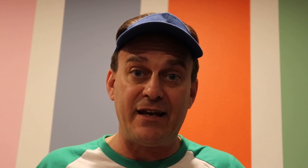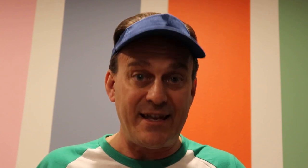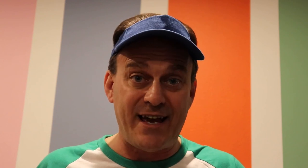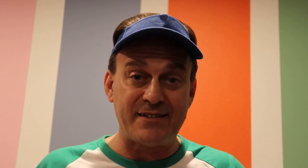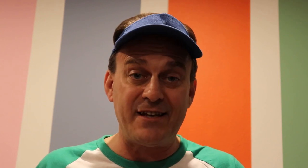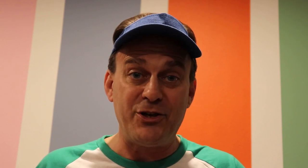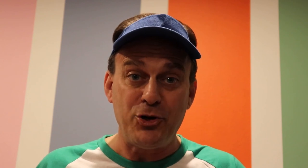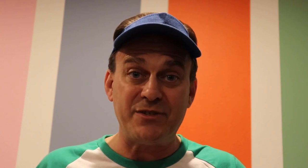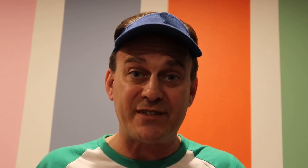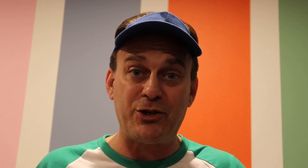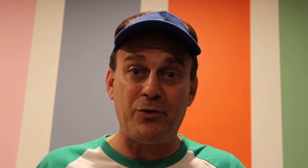and yes, humans like you and me.